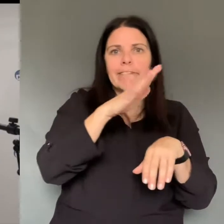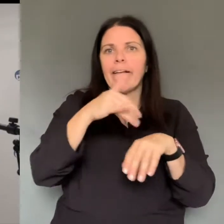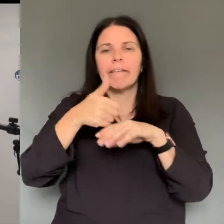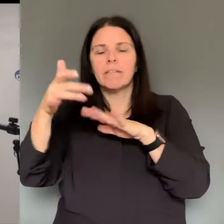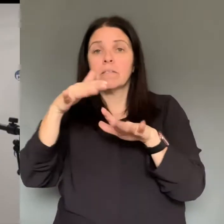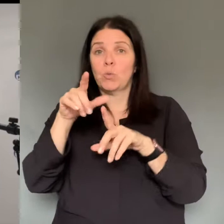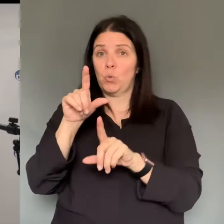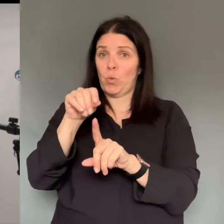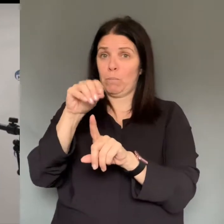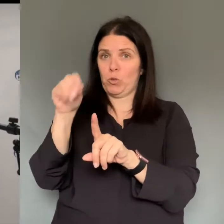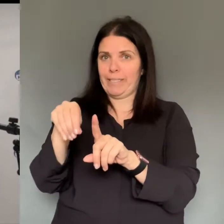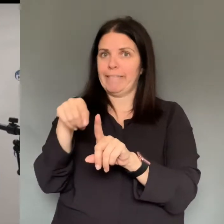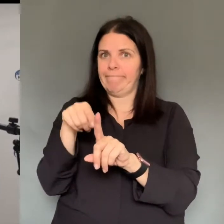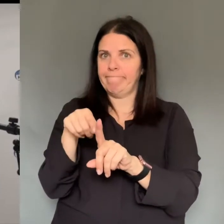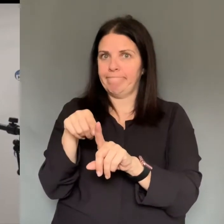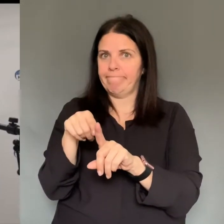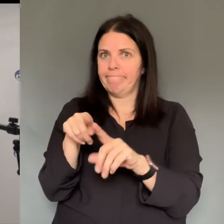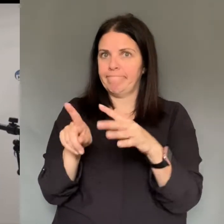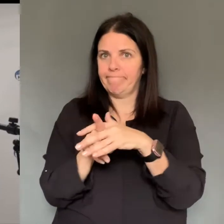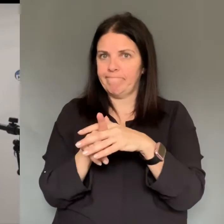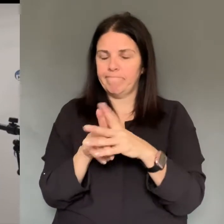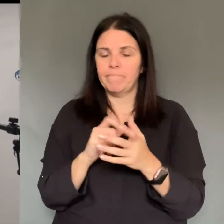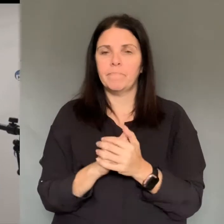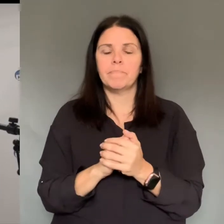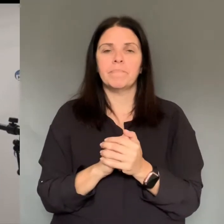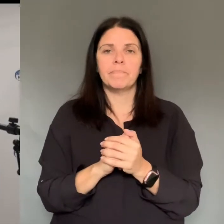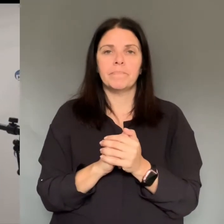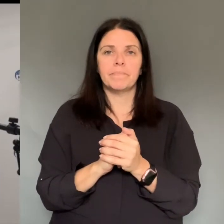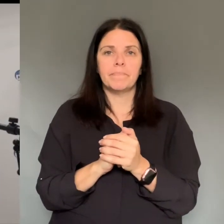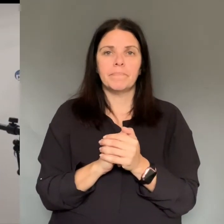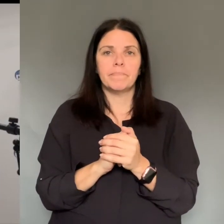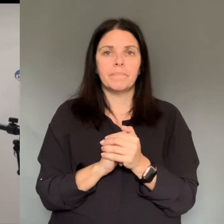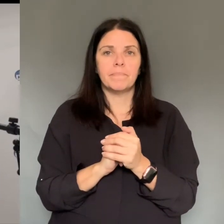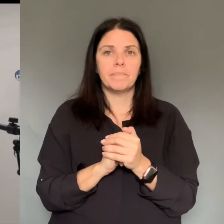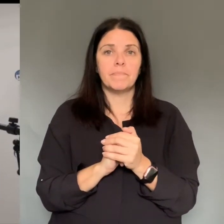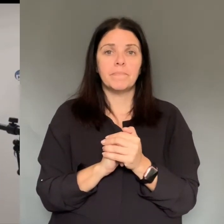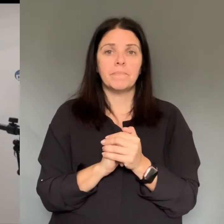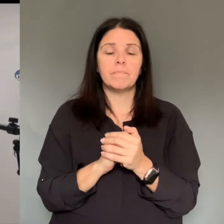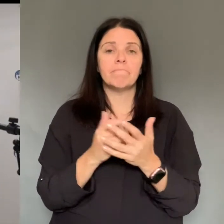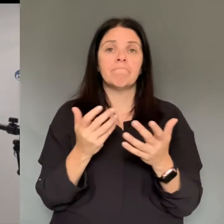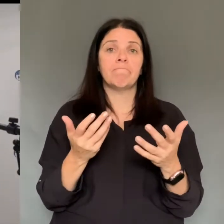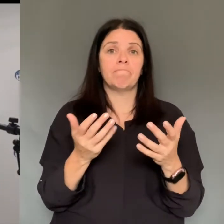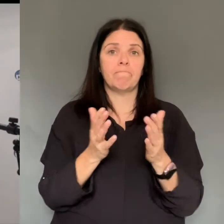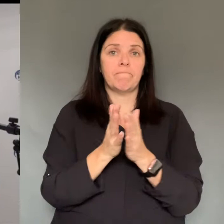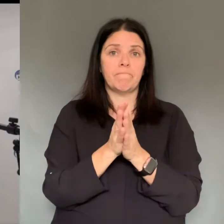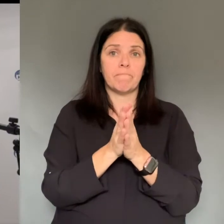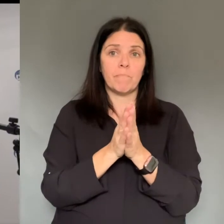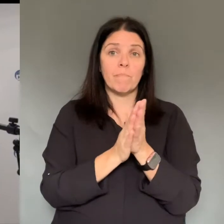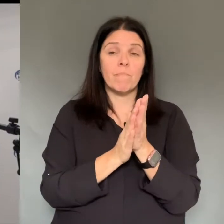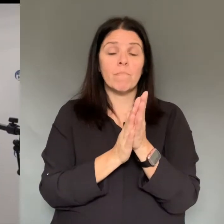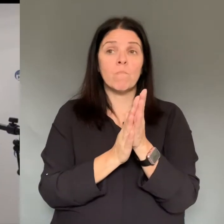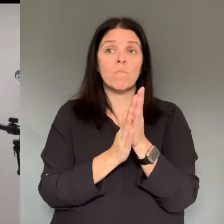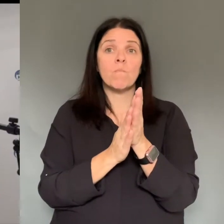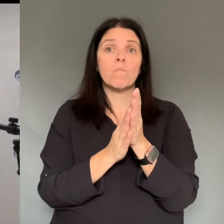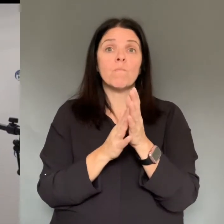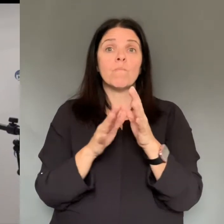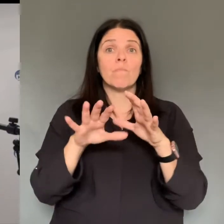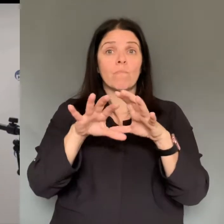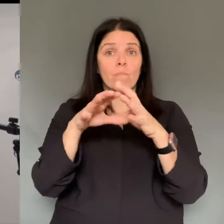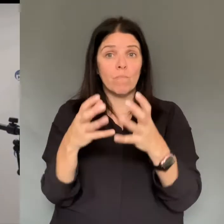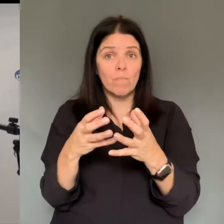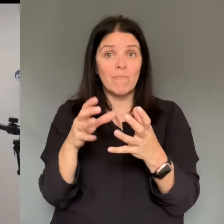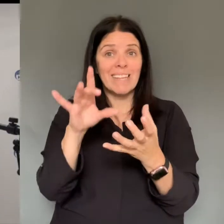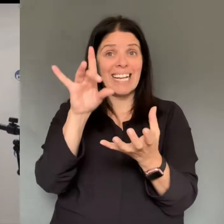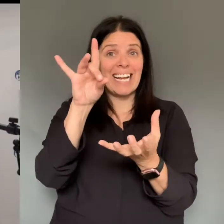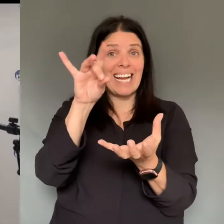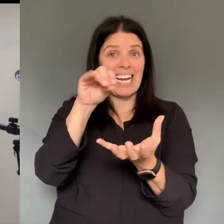identified in those cases. So 20% of those cases are as a result of that. there are a number of people,